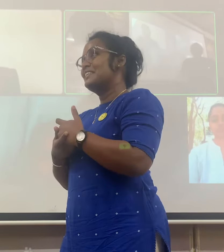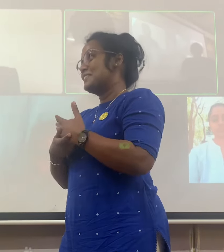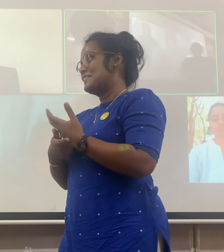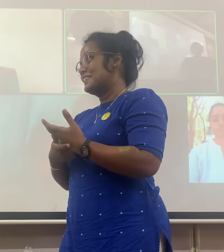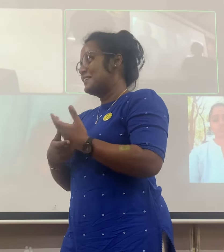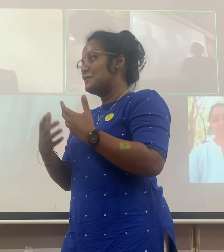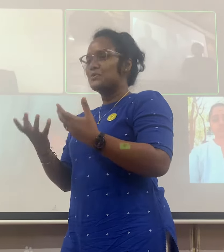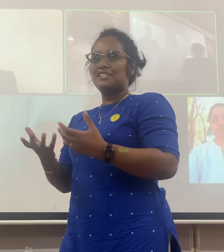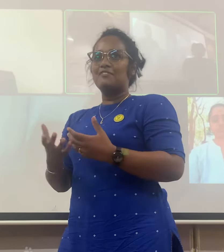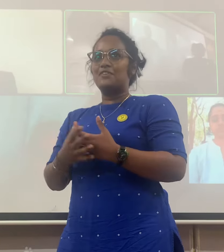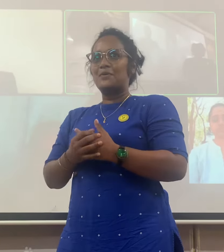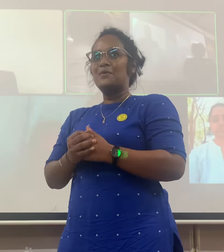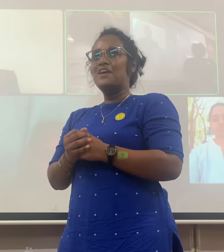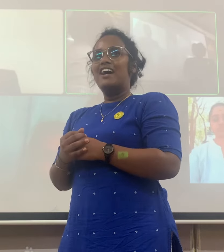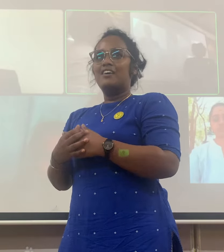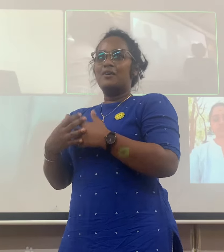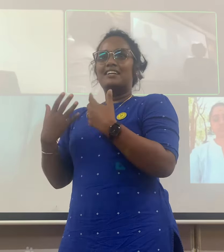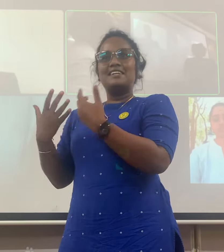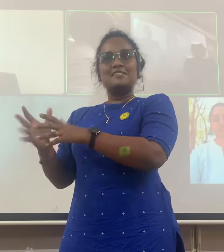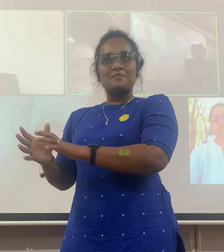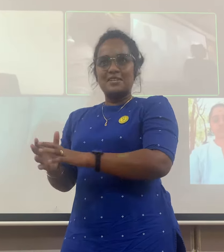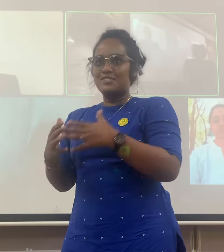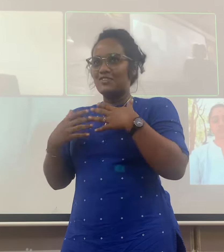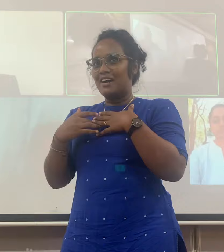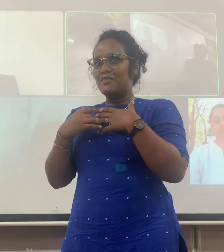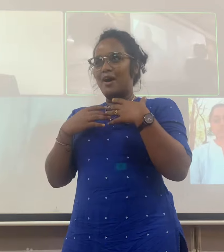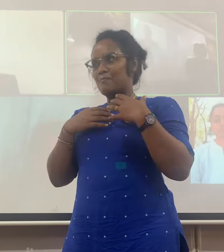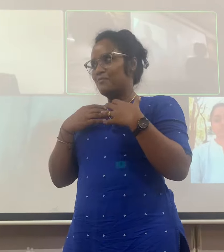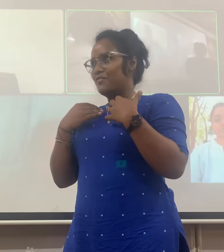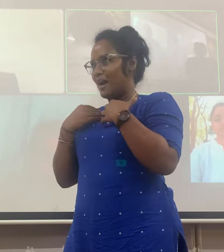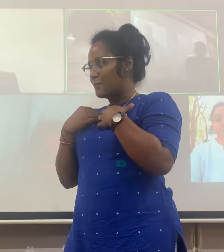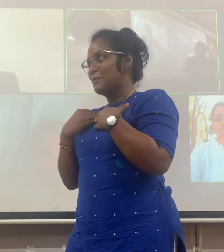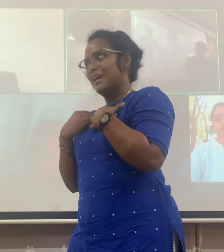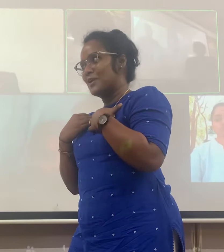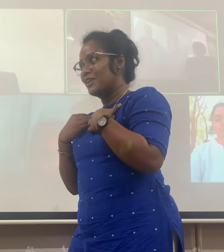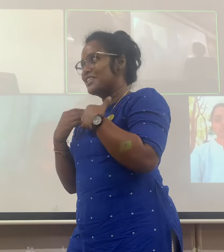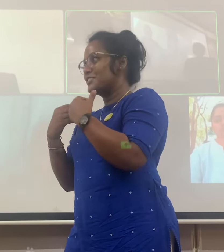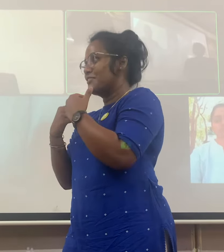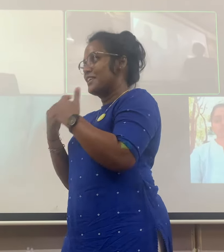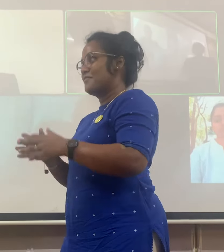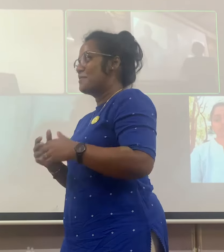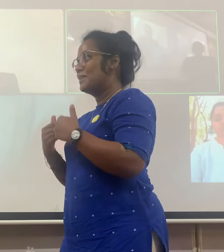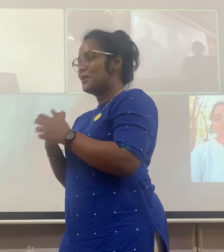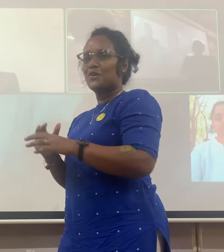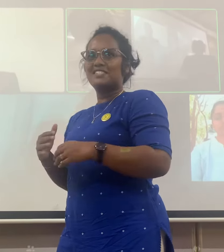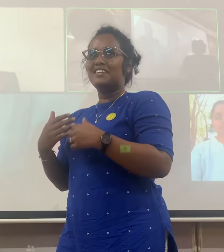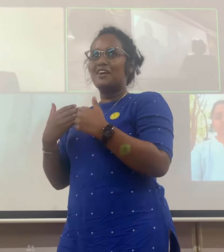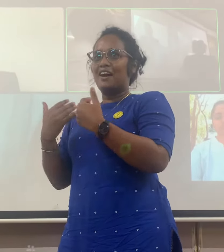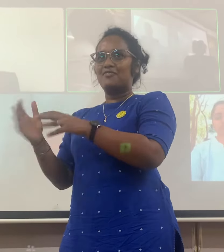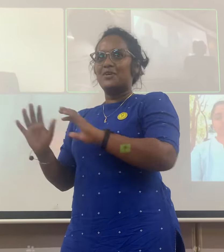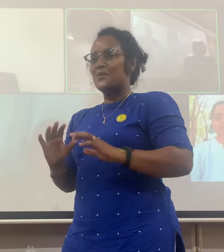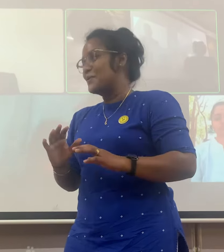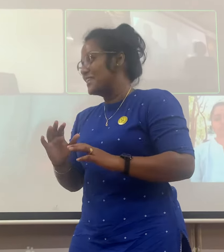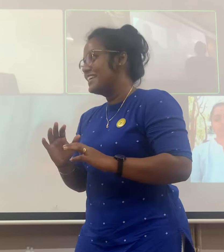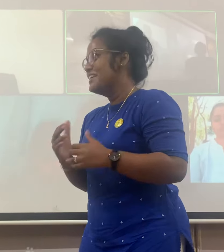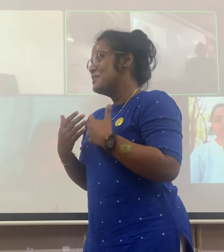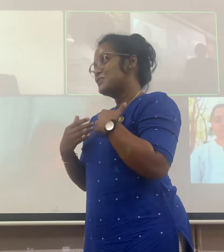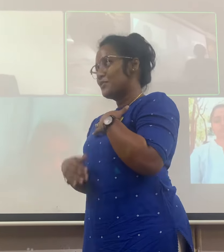is nothing to say for you. He is the best up to my knowledge for FM and costing after you only. So.